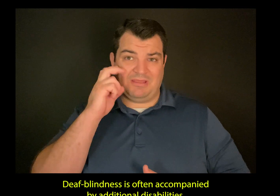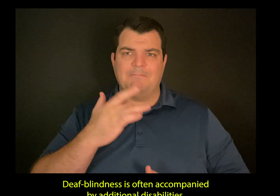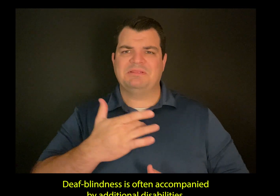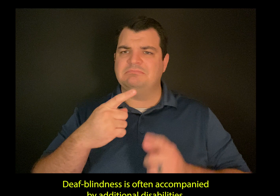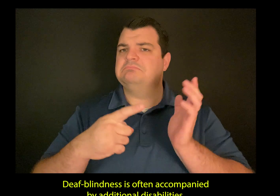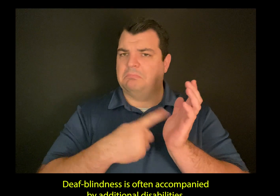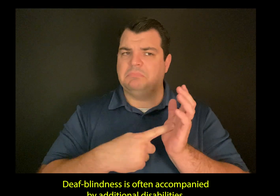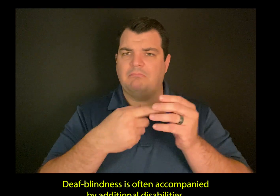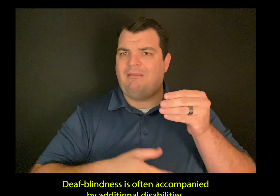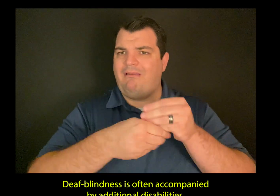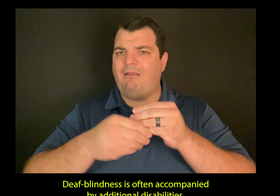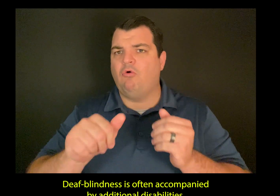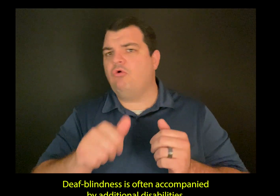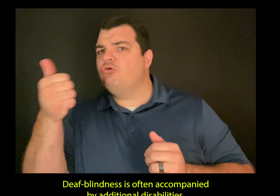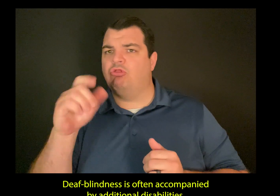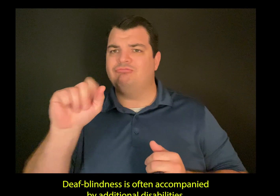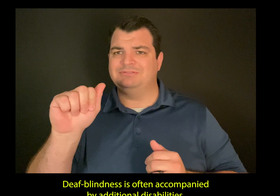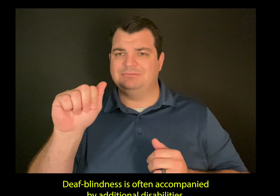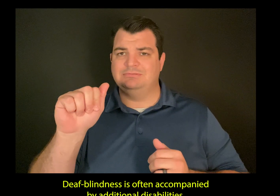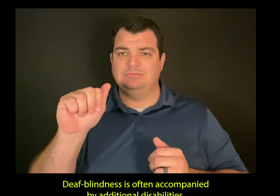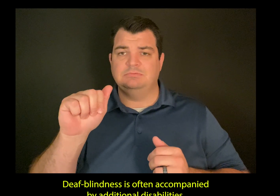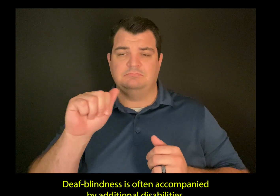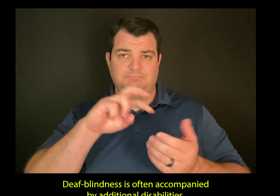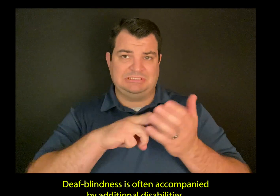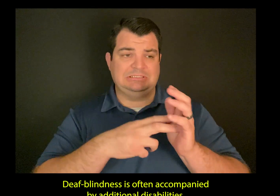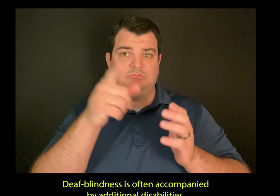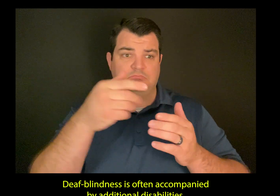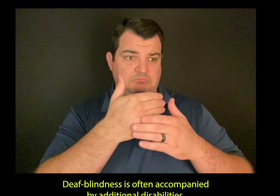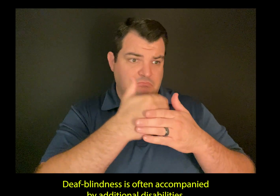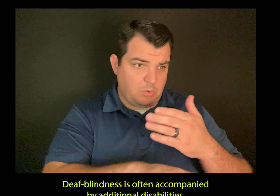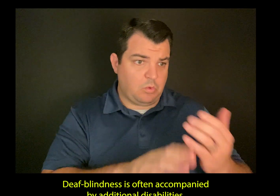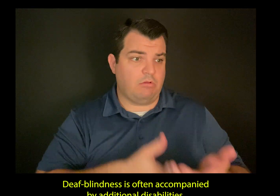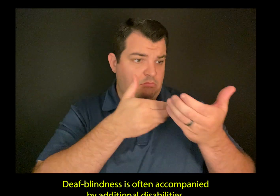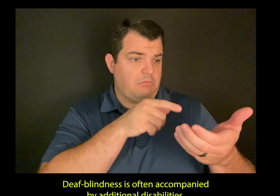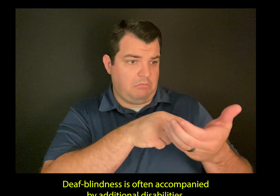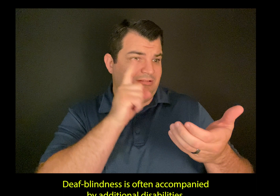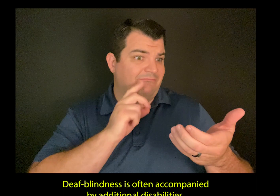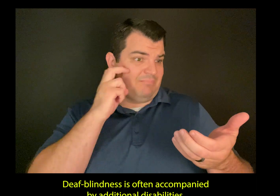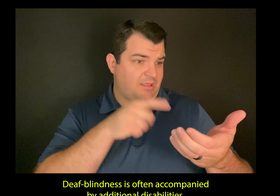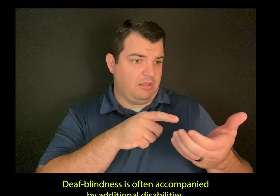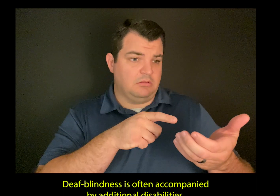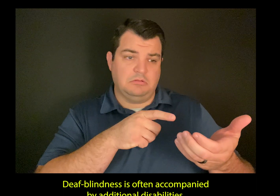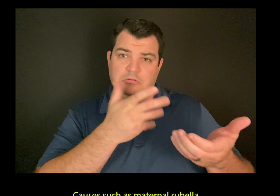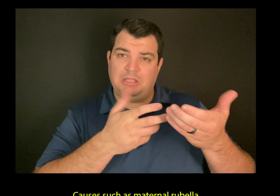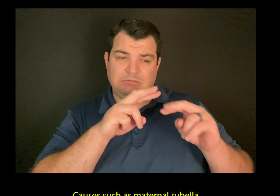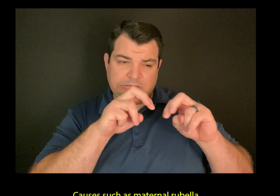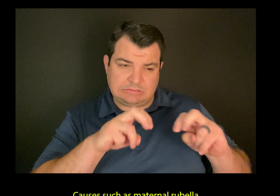Deafblindness is often accompanied by additional disabilities.